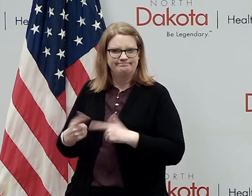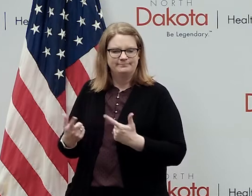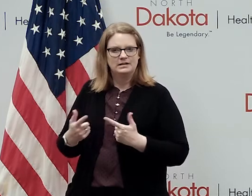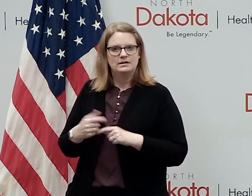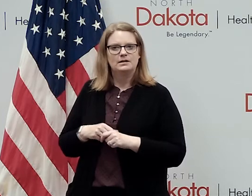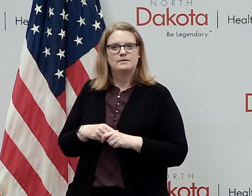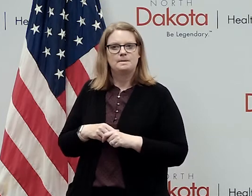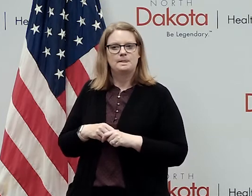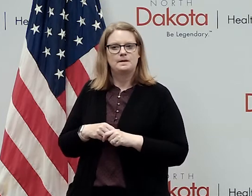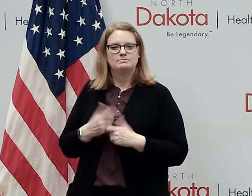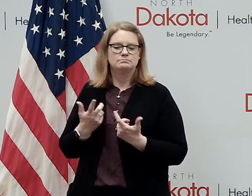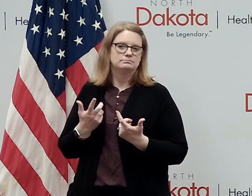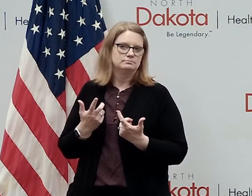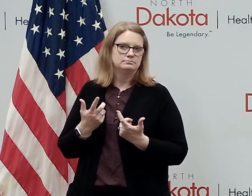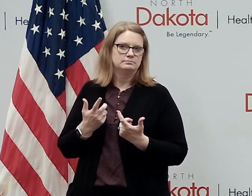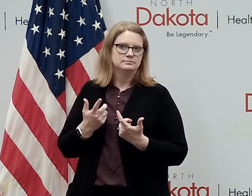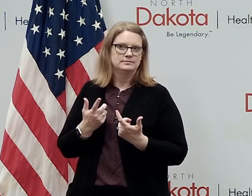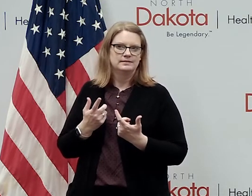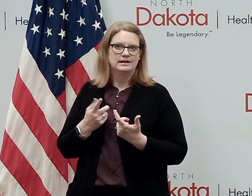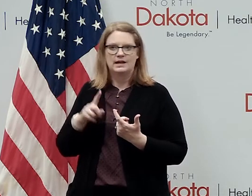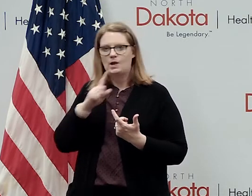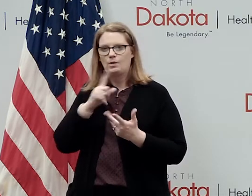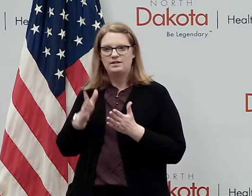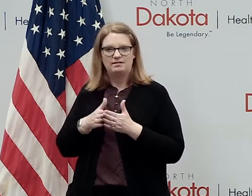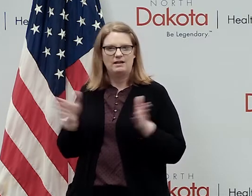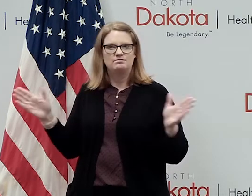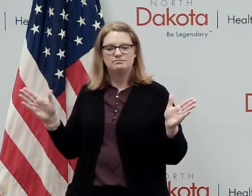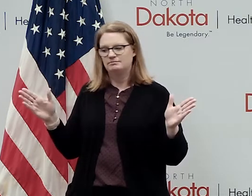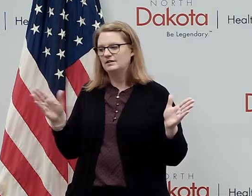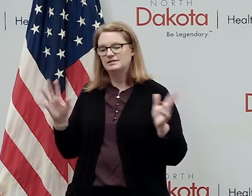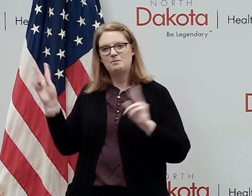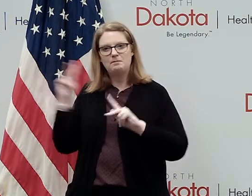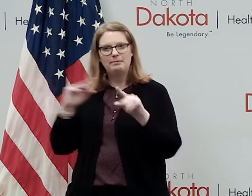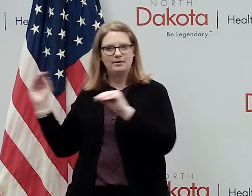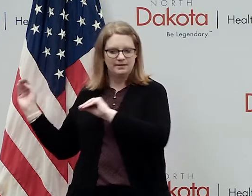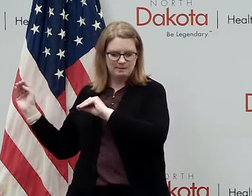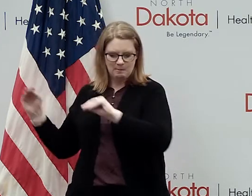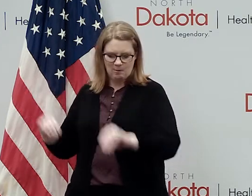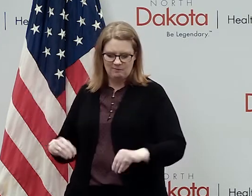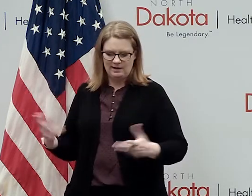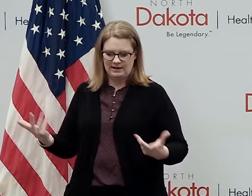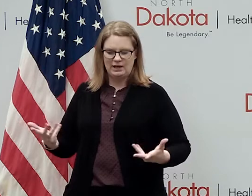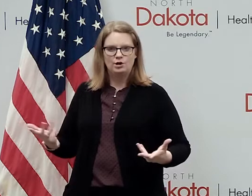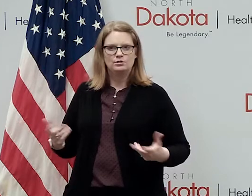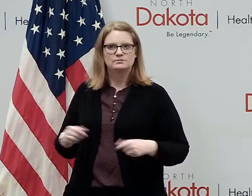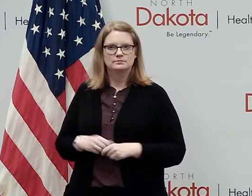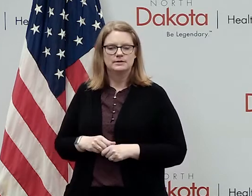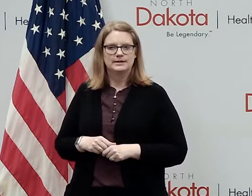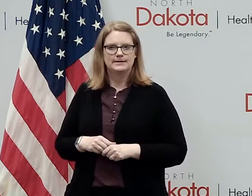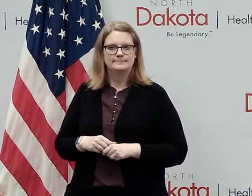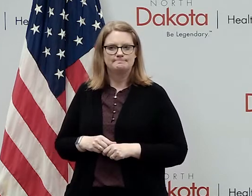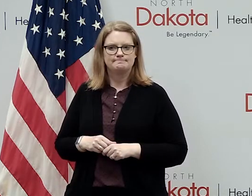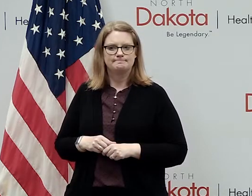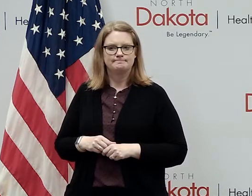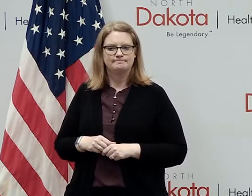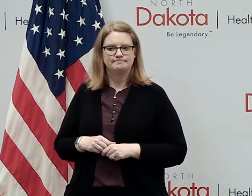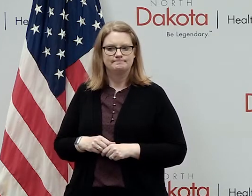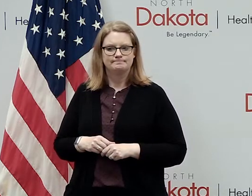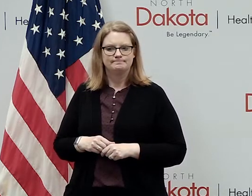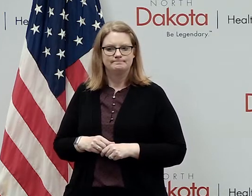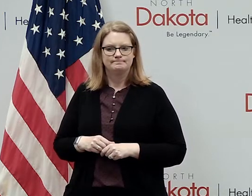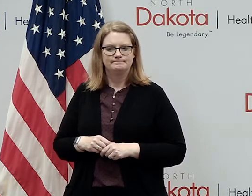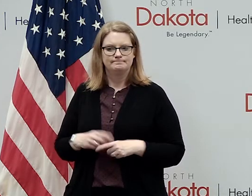it's in terms of widespread immigration coming here following centuries of